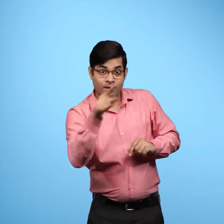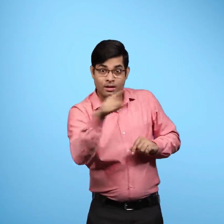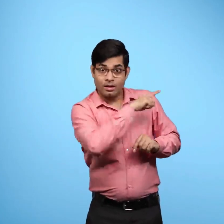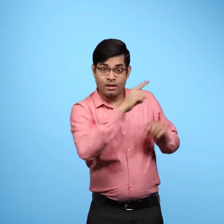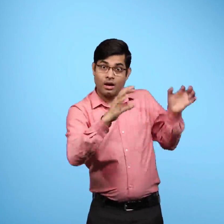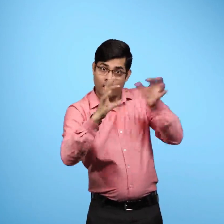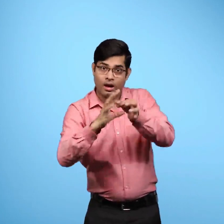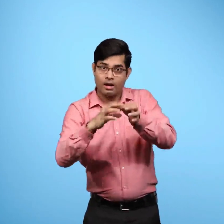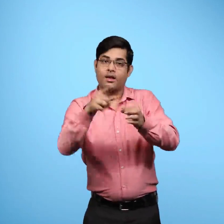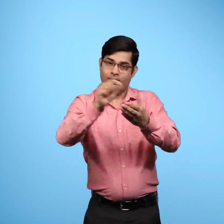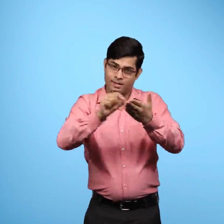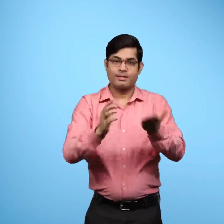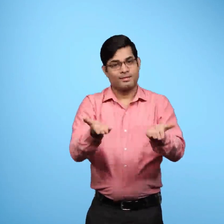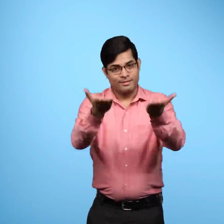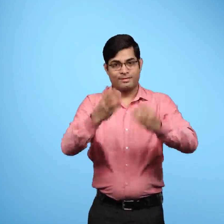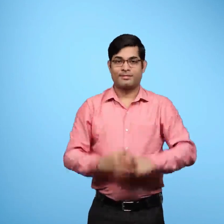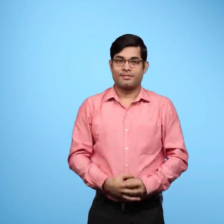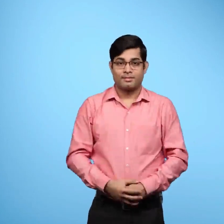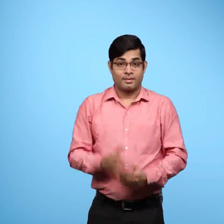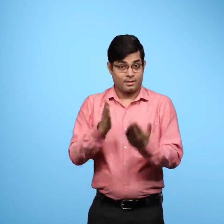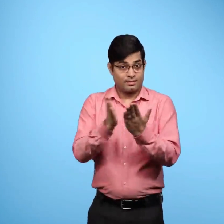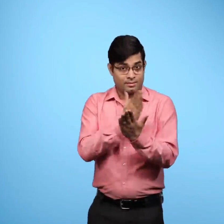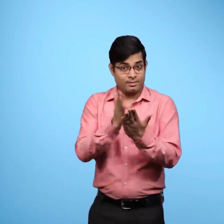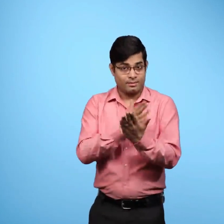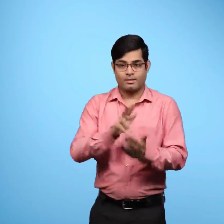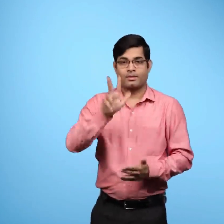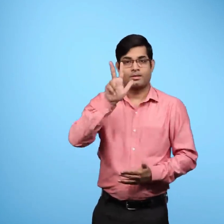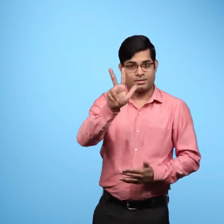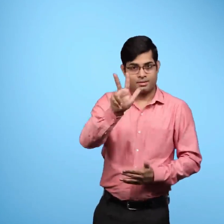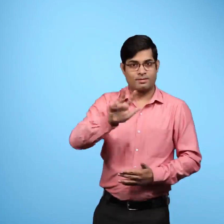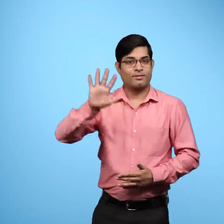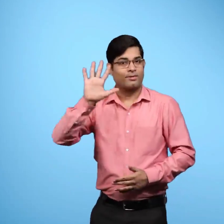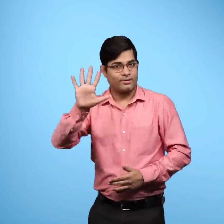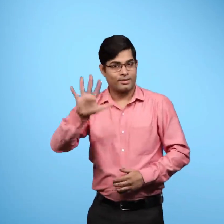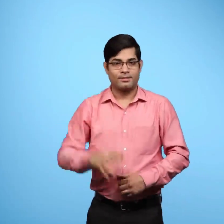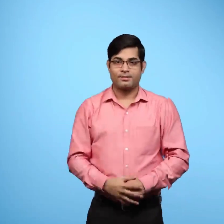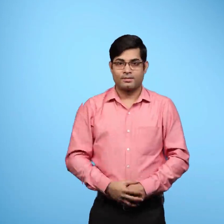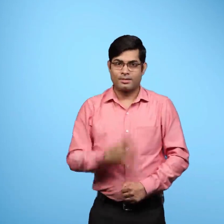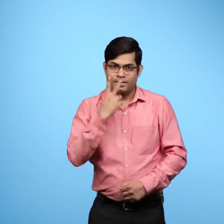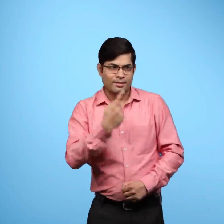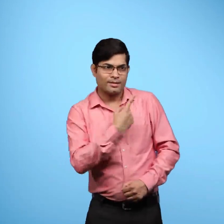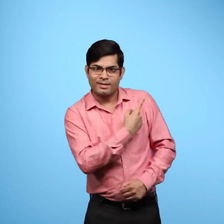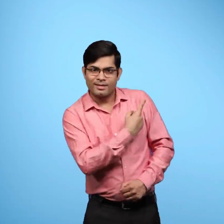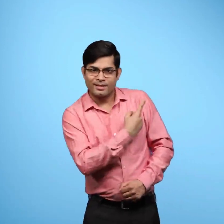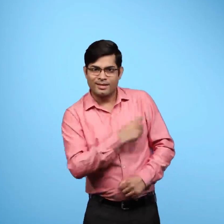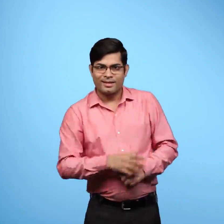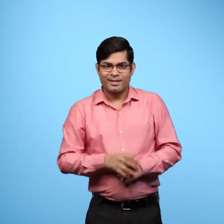Page 85. Here are some